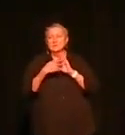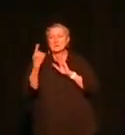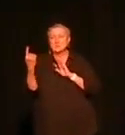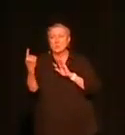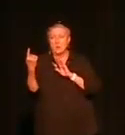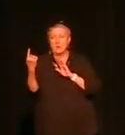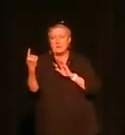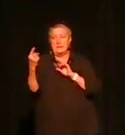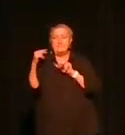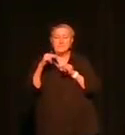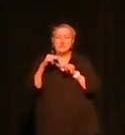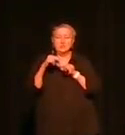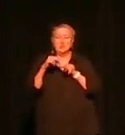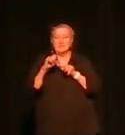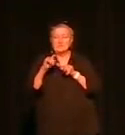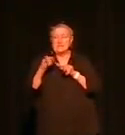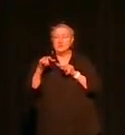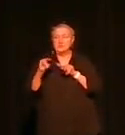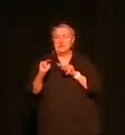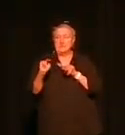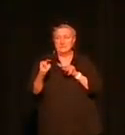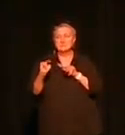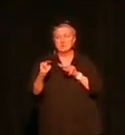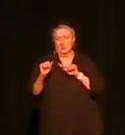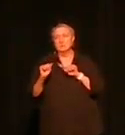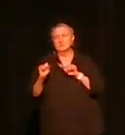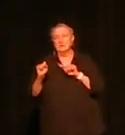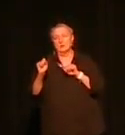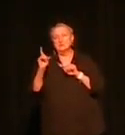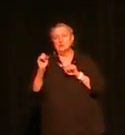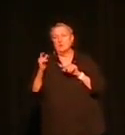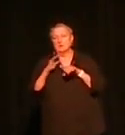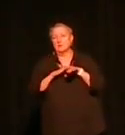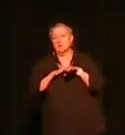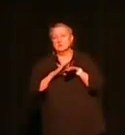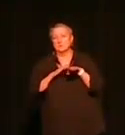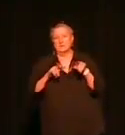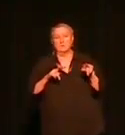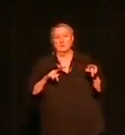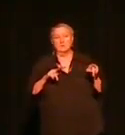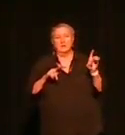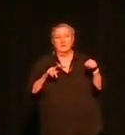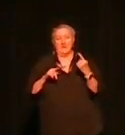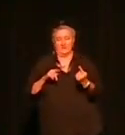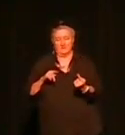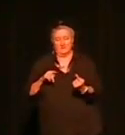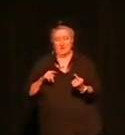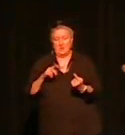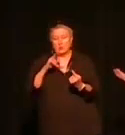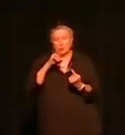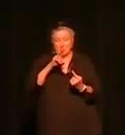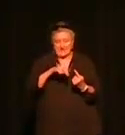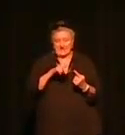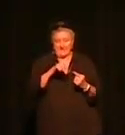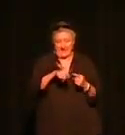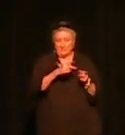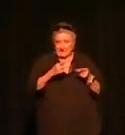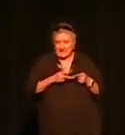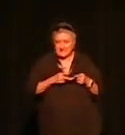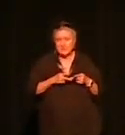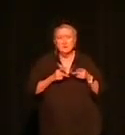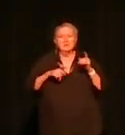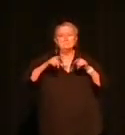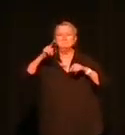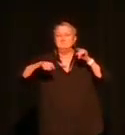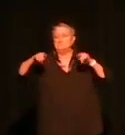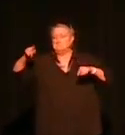one monitoring station. We do want to caution people that station reads at that location, but it can vary